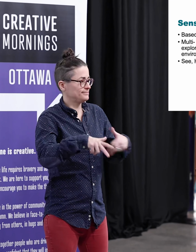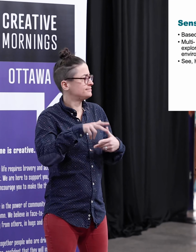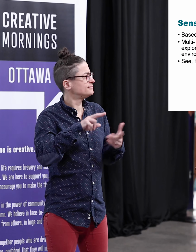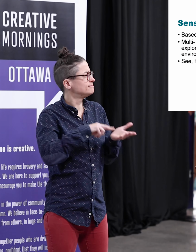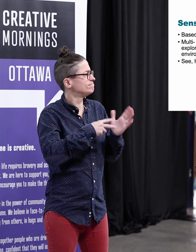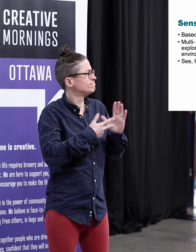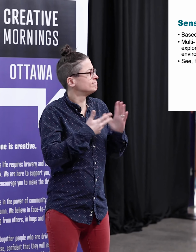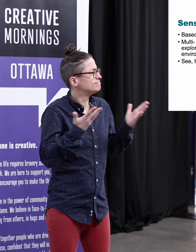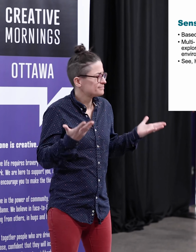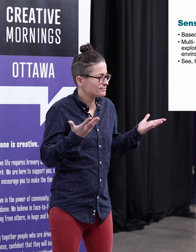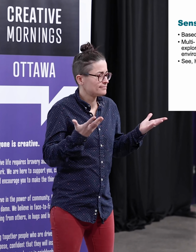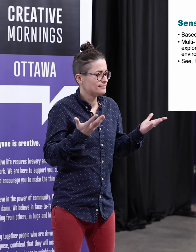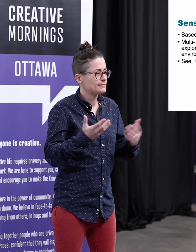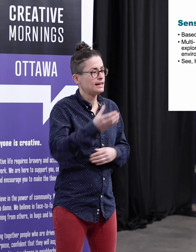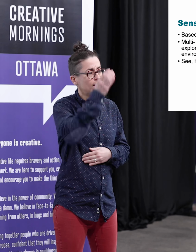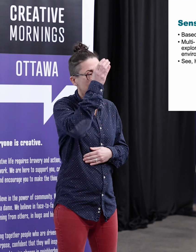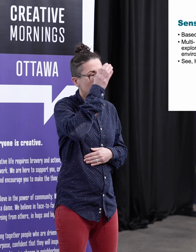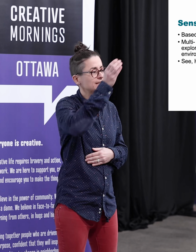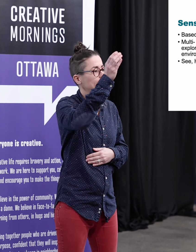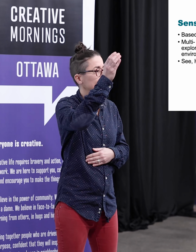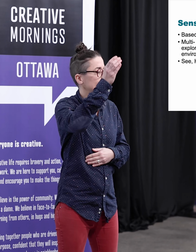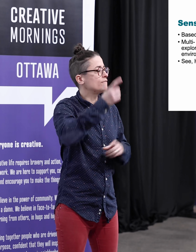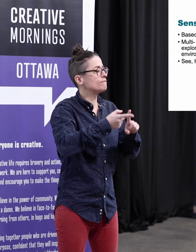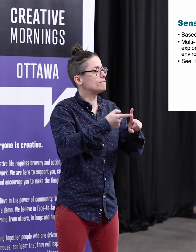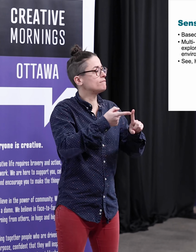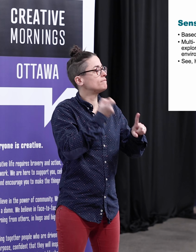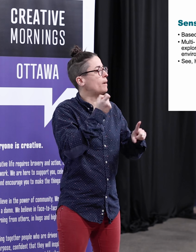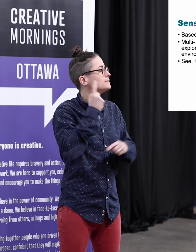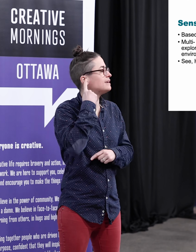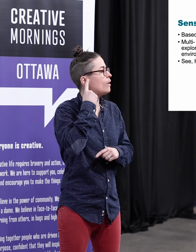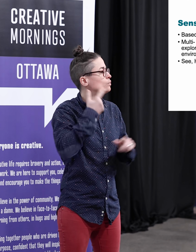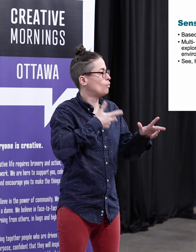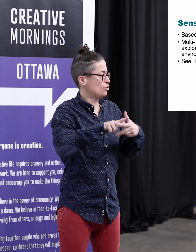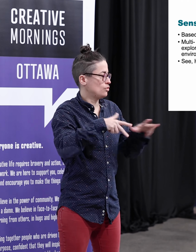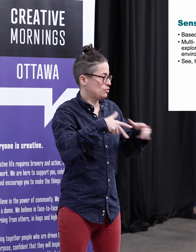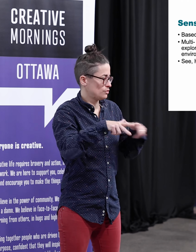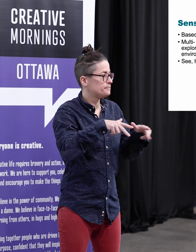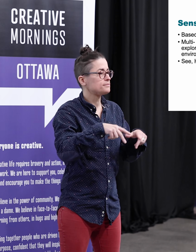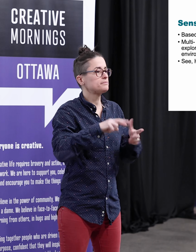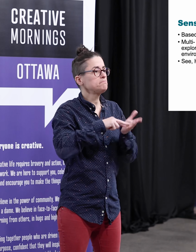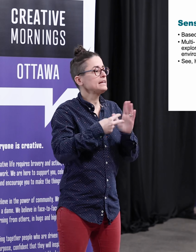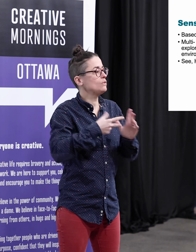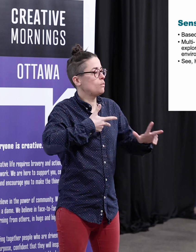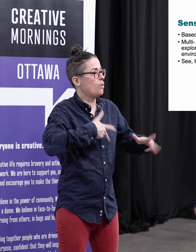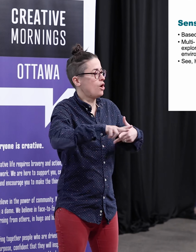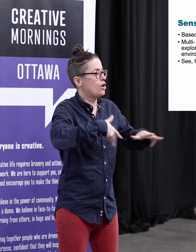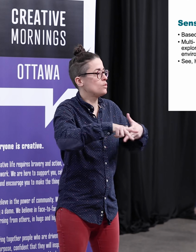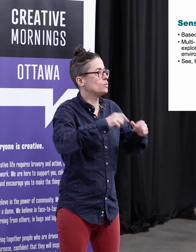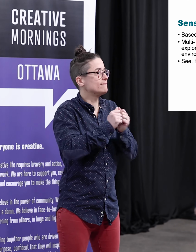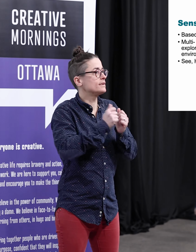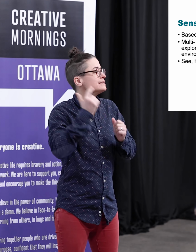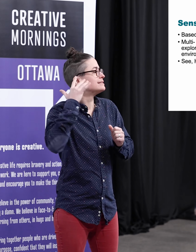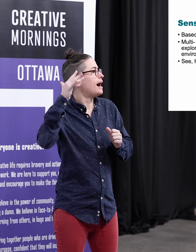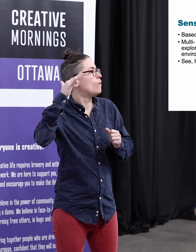So now we'd like to talk about sense walking and what that means. It's really a concept that is based on the reflection